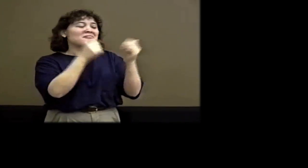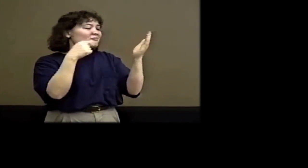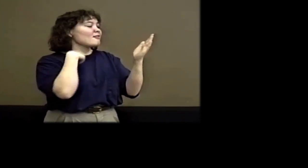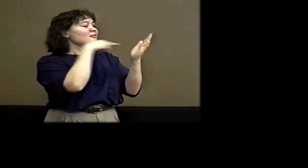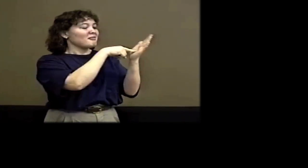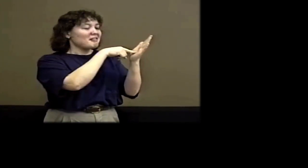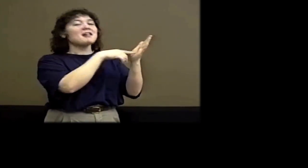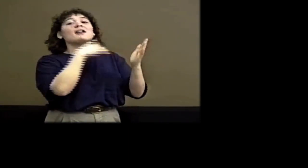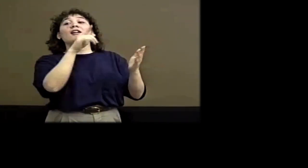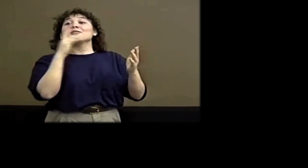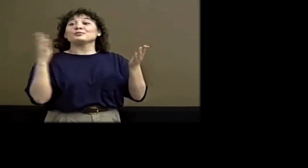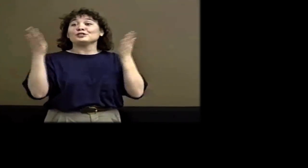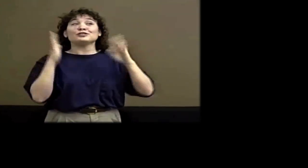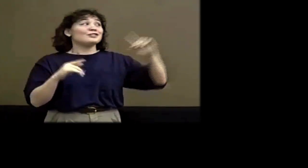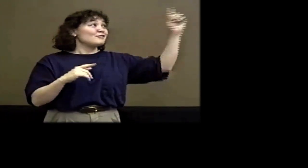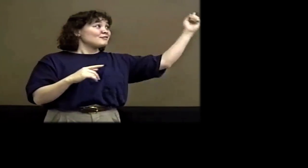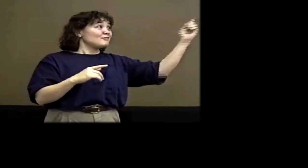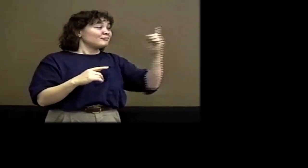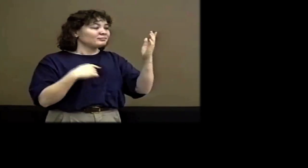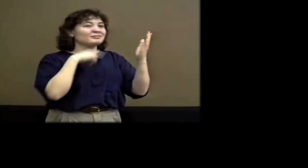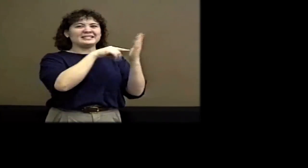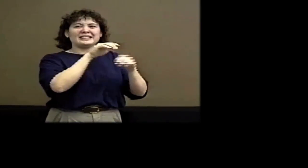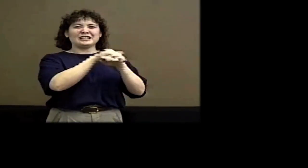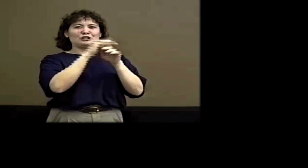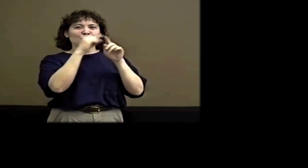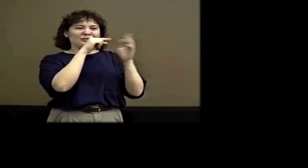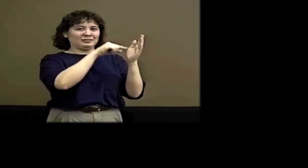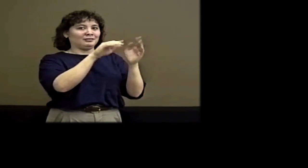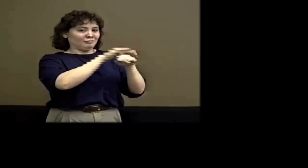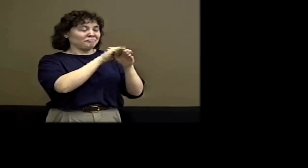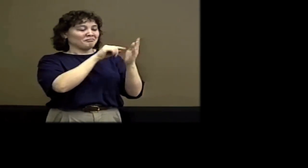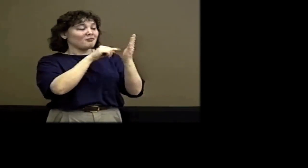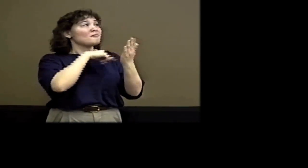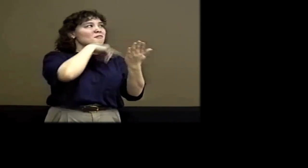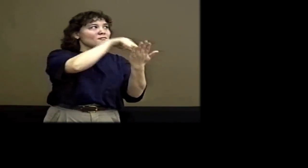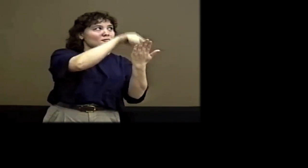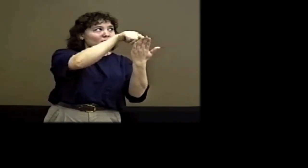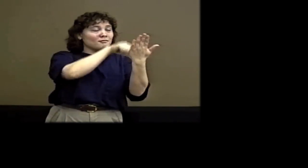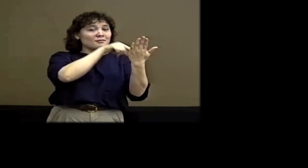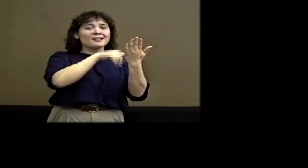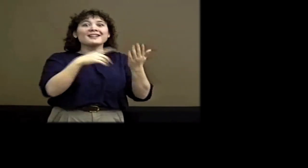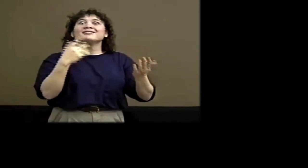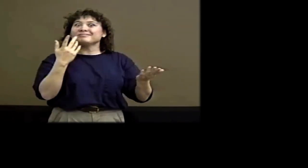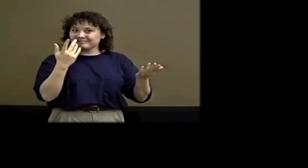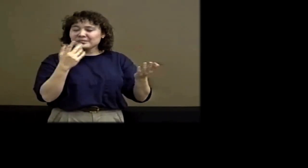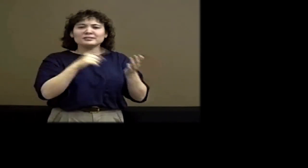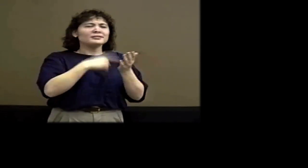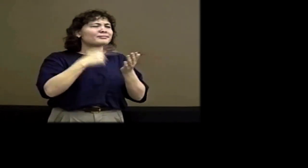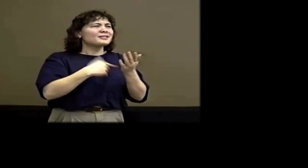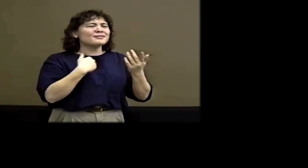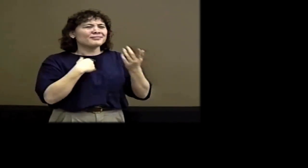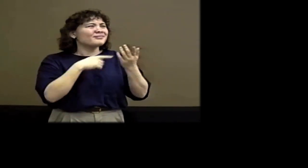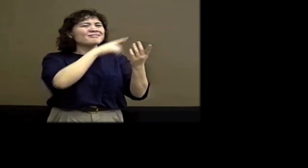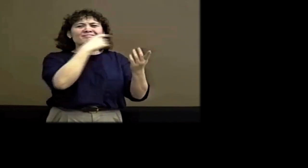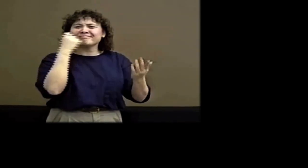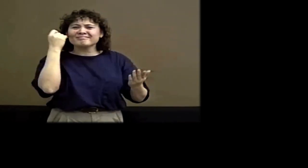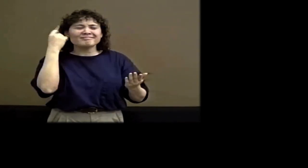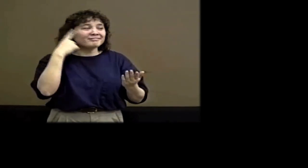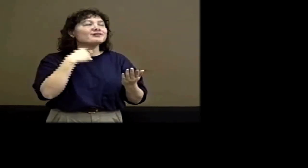But when we discuss the options, we use American Sign Language. And when the server comes to take our orders, we use some